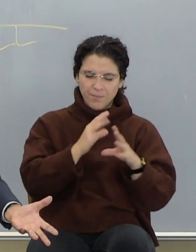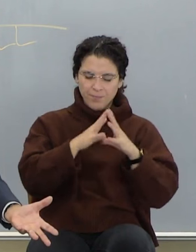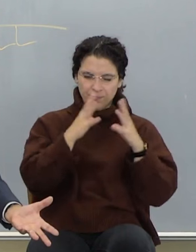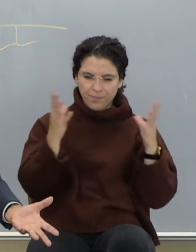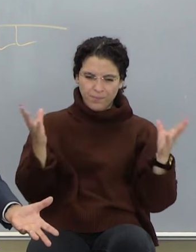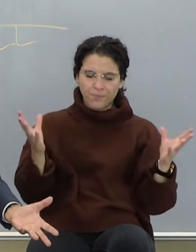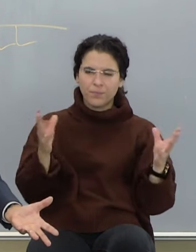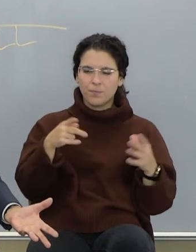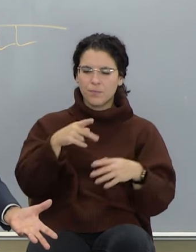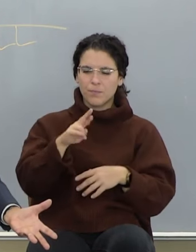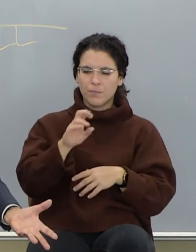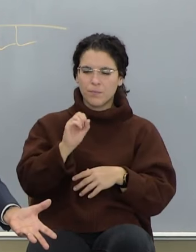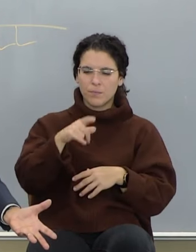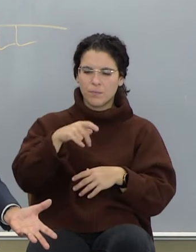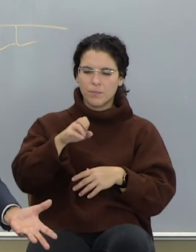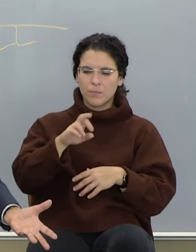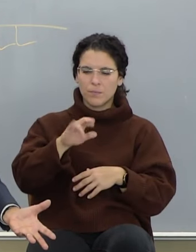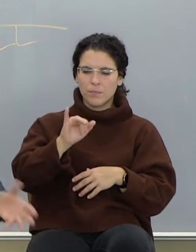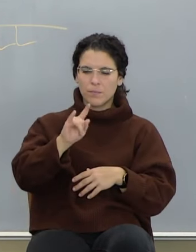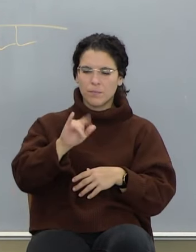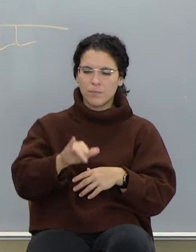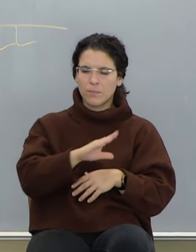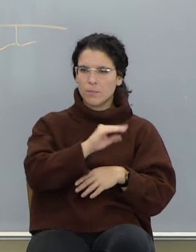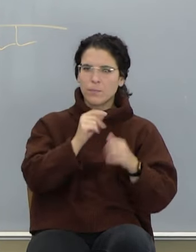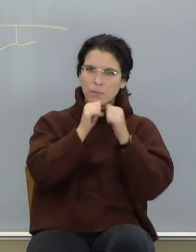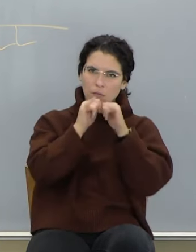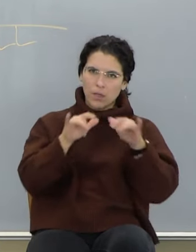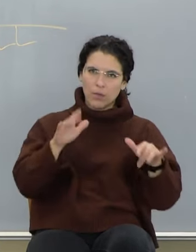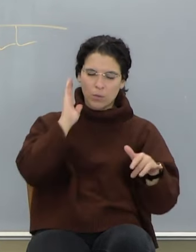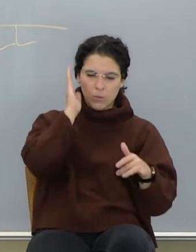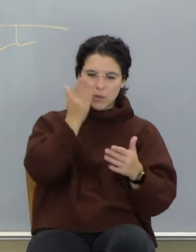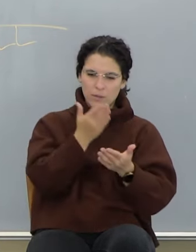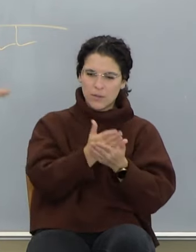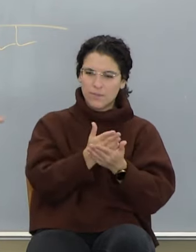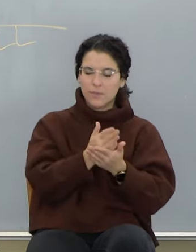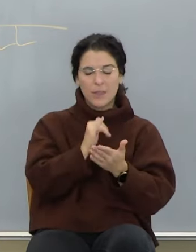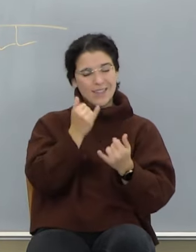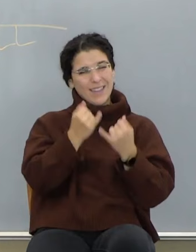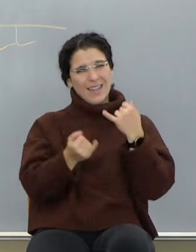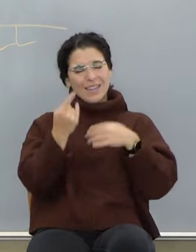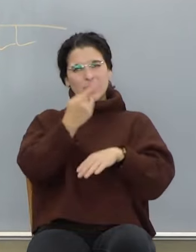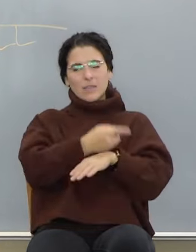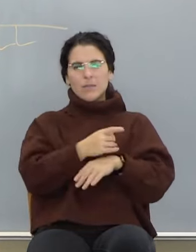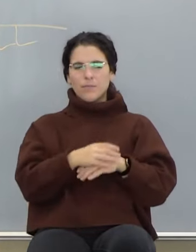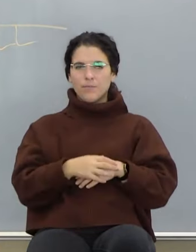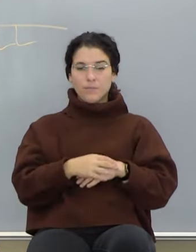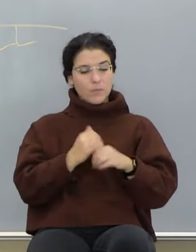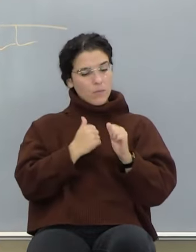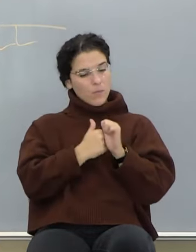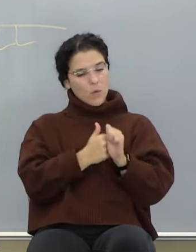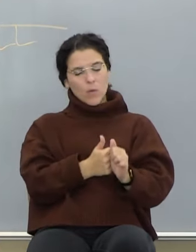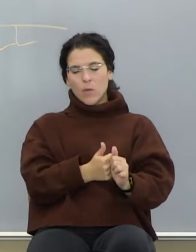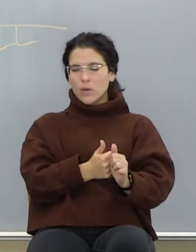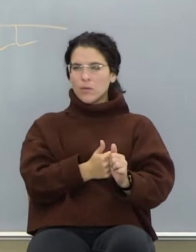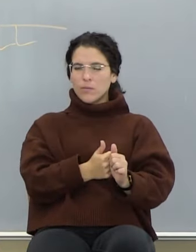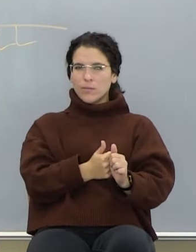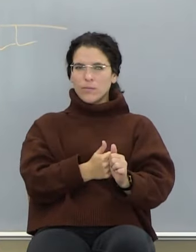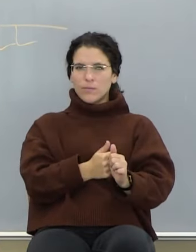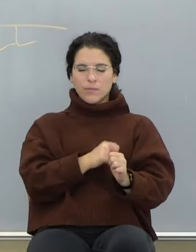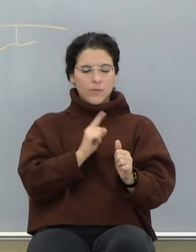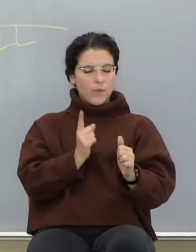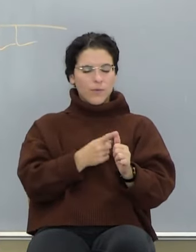prosperity and blessing. We're going to stop. Now, those are the last days. According to the